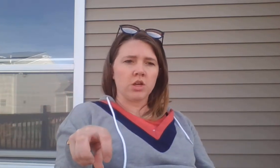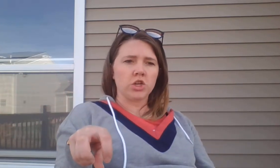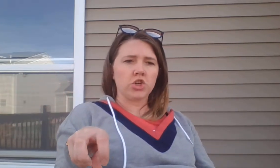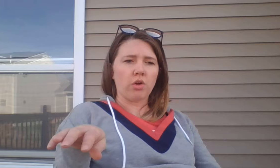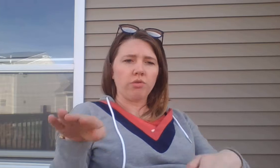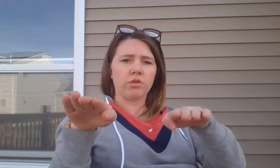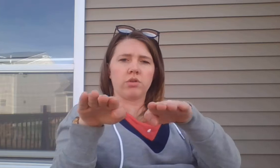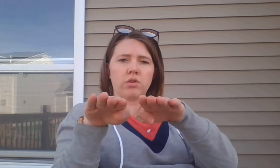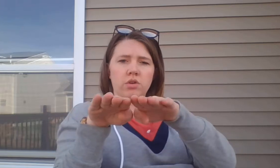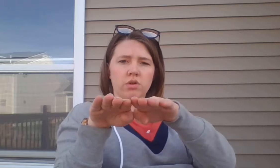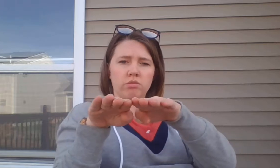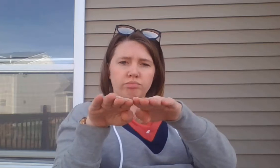Shelf,